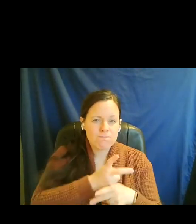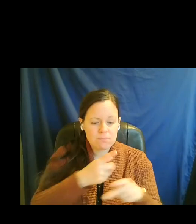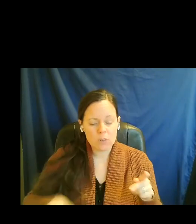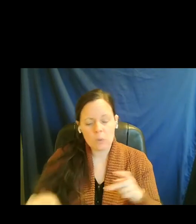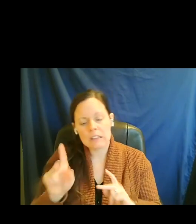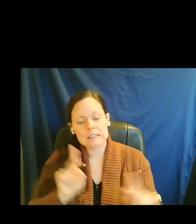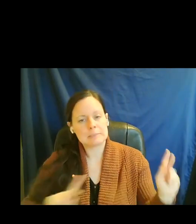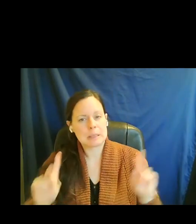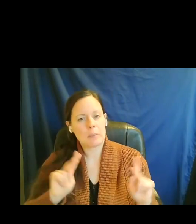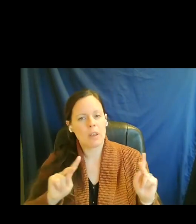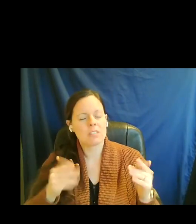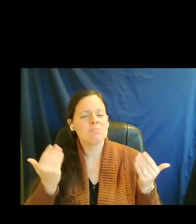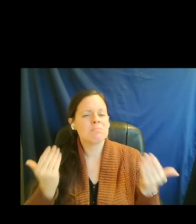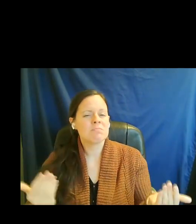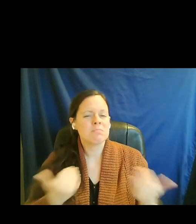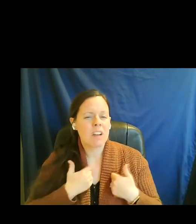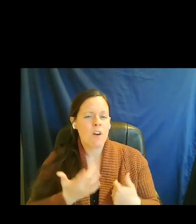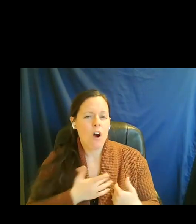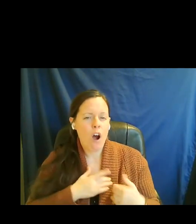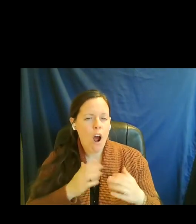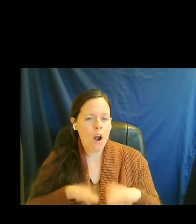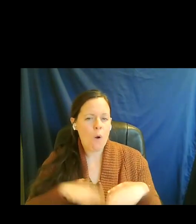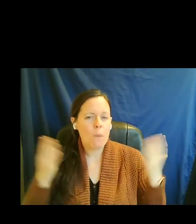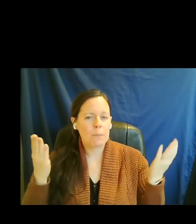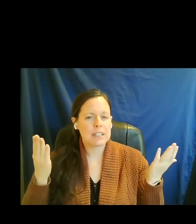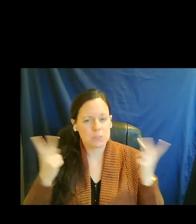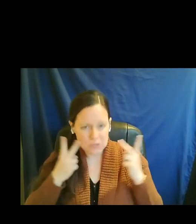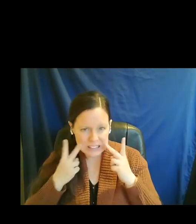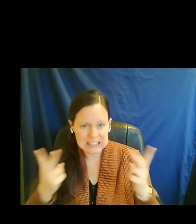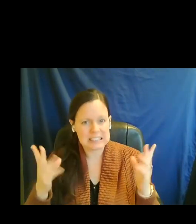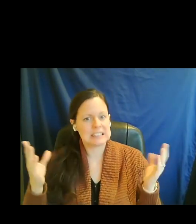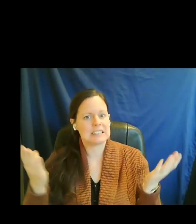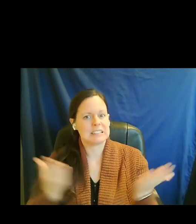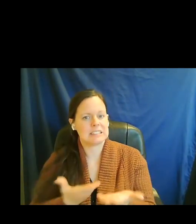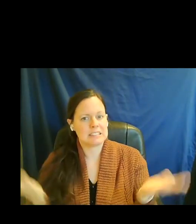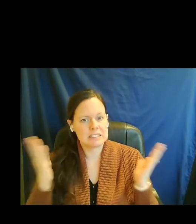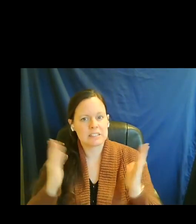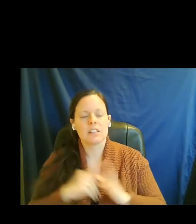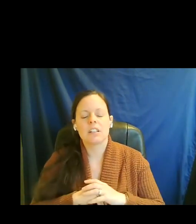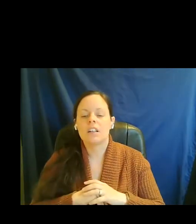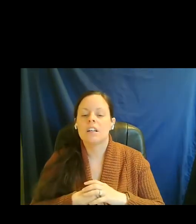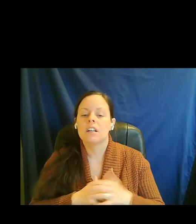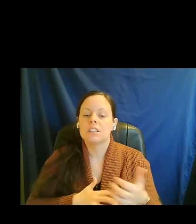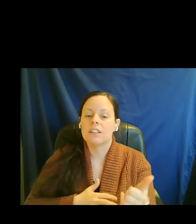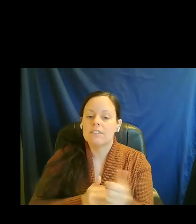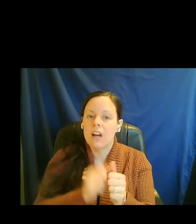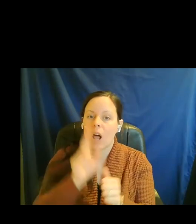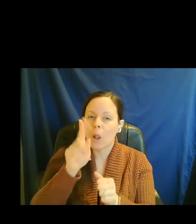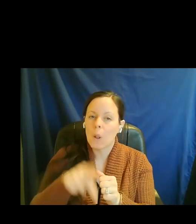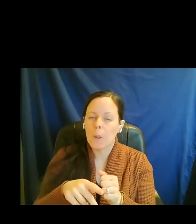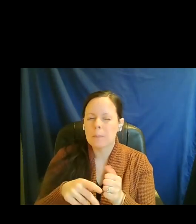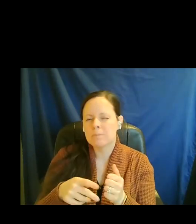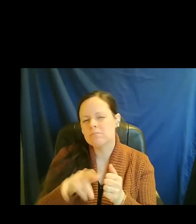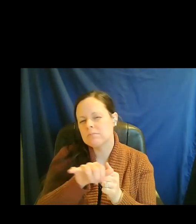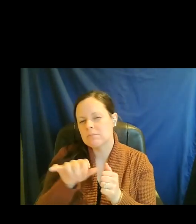just have an open heart to see that there's more out there. And then as a follow-up to that, I'm wondering if this is the same question. I'm wondering